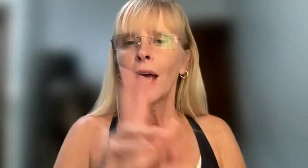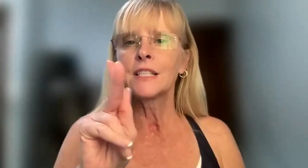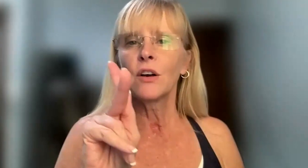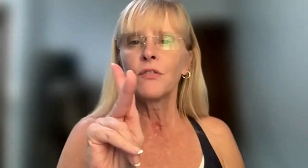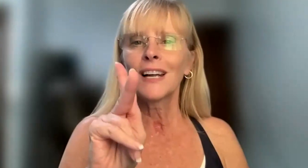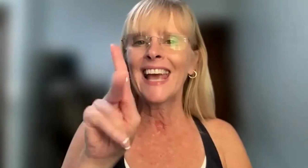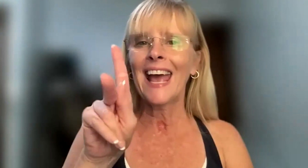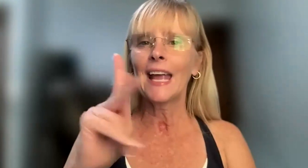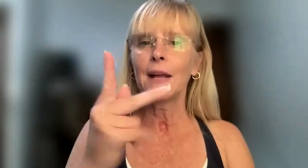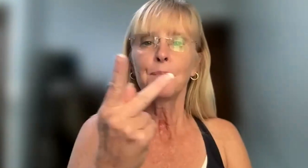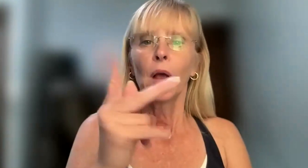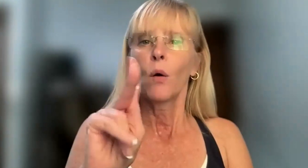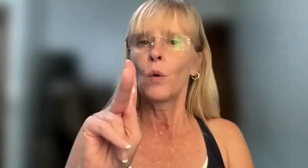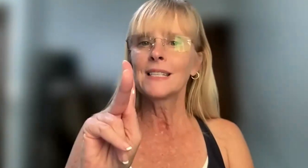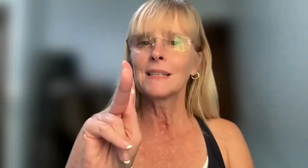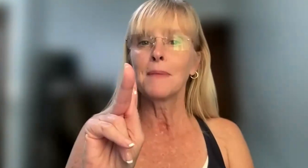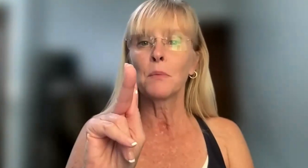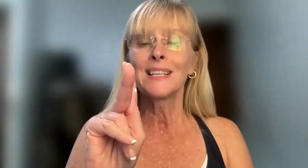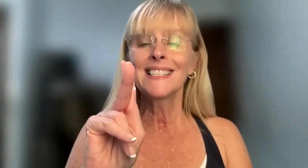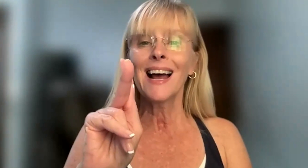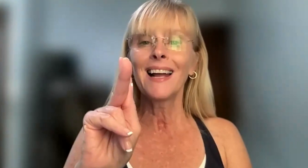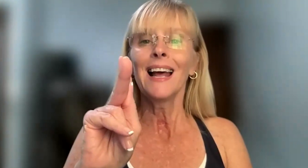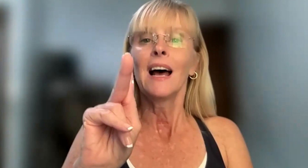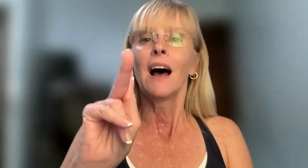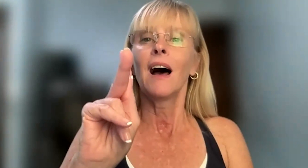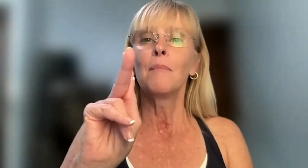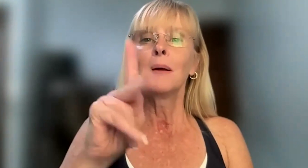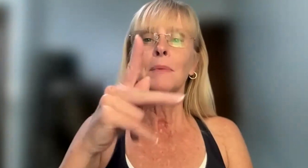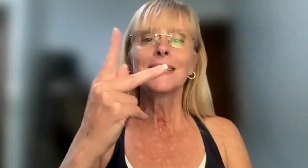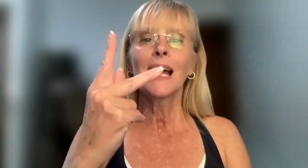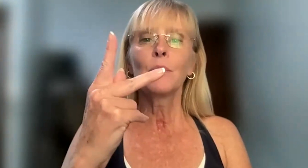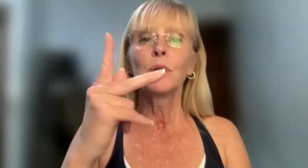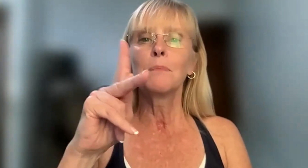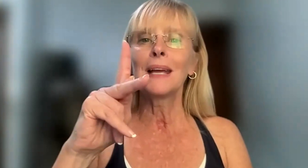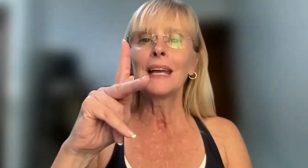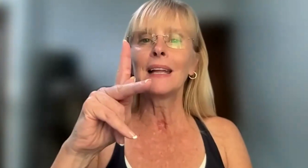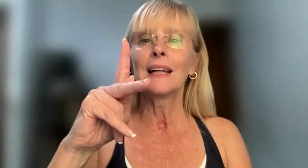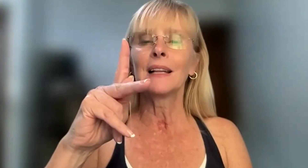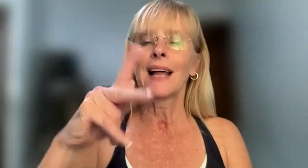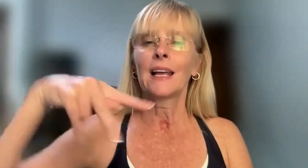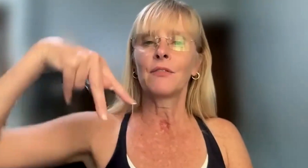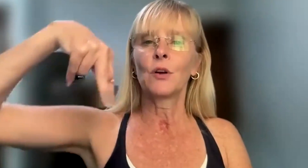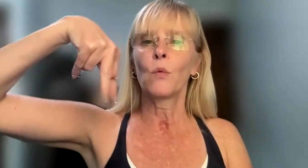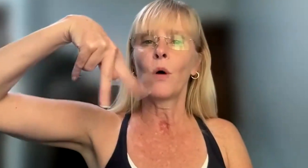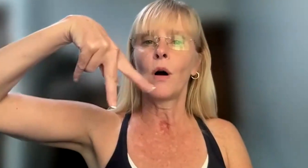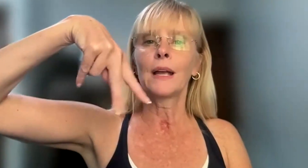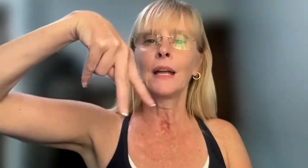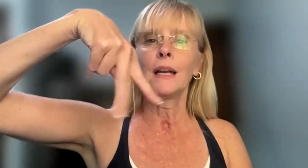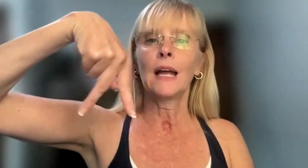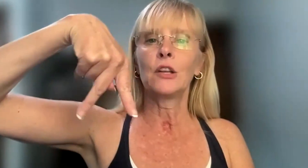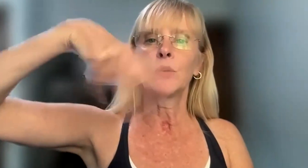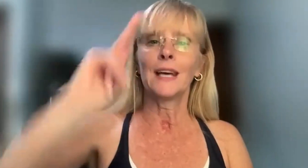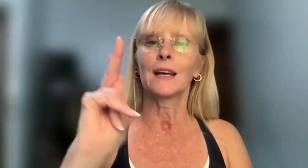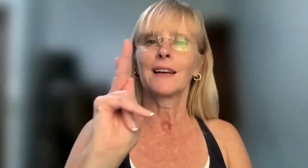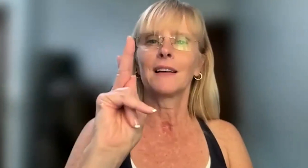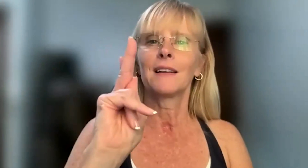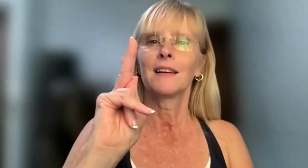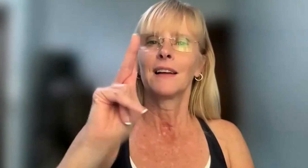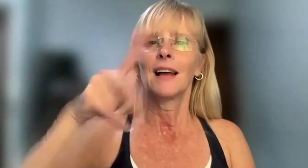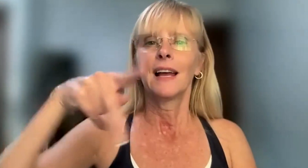so for K, what is a memory sign? Memory sign would be like if you're walking and you kick,